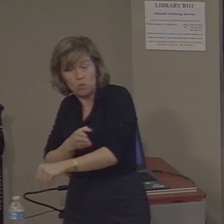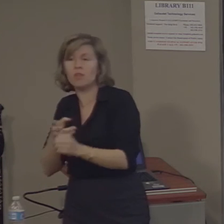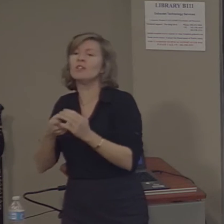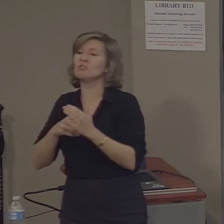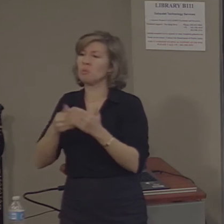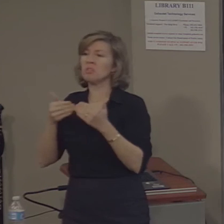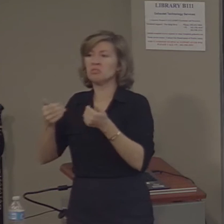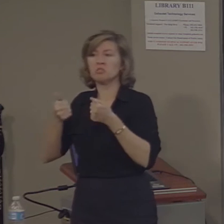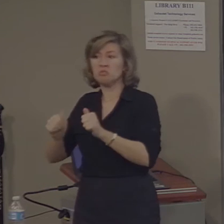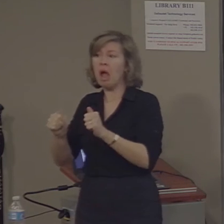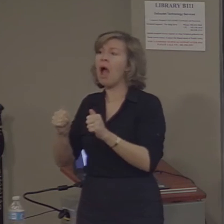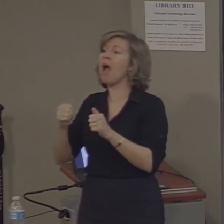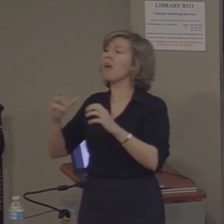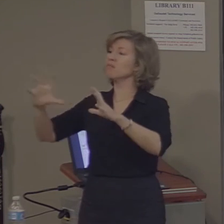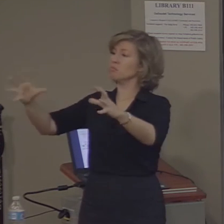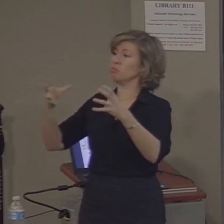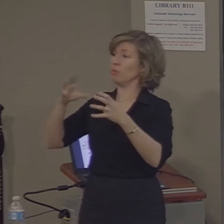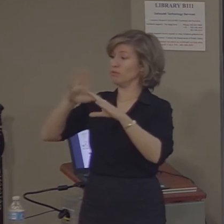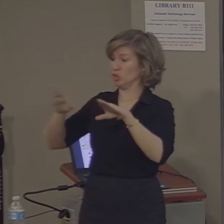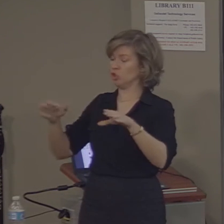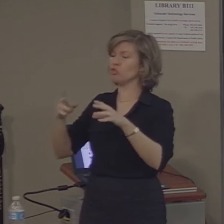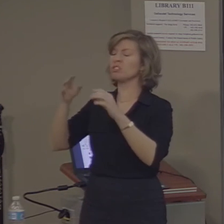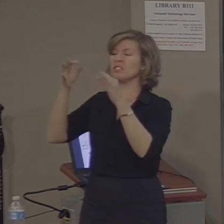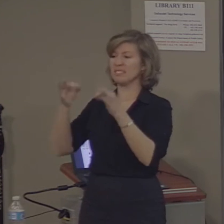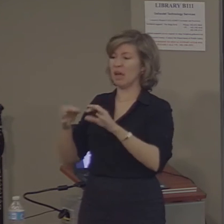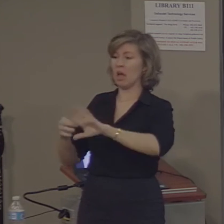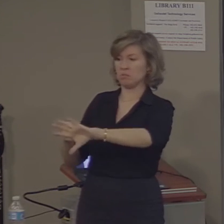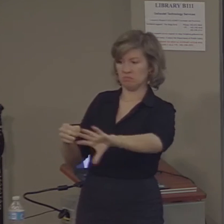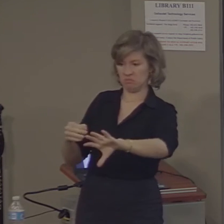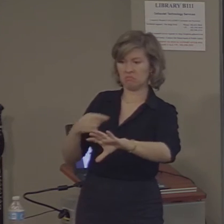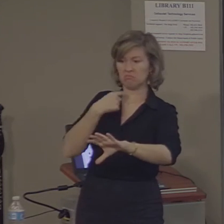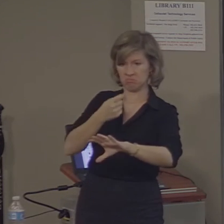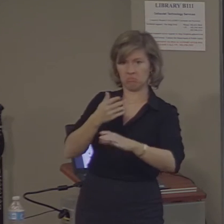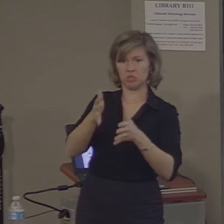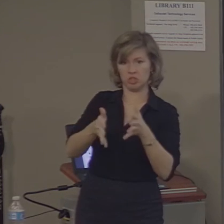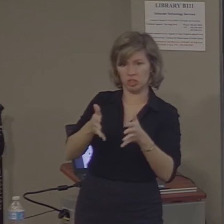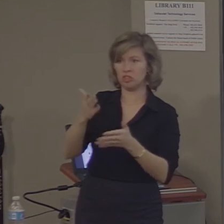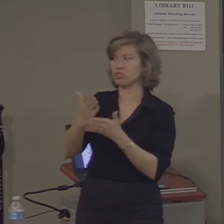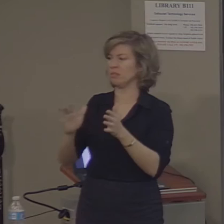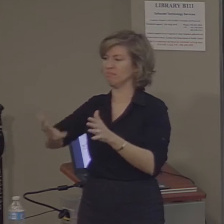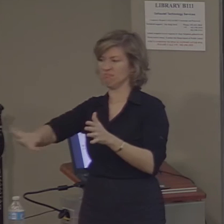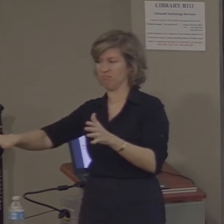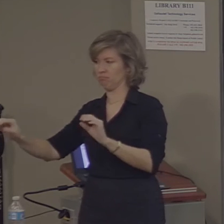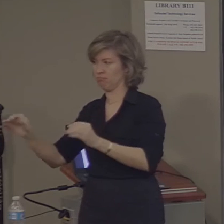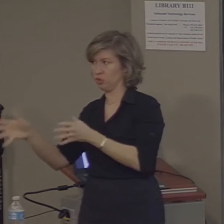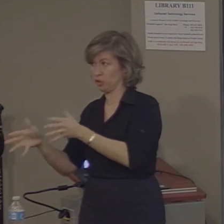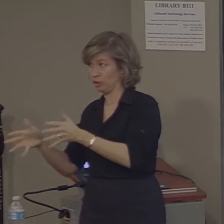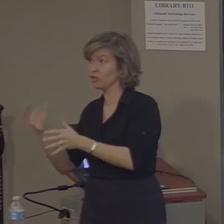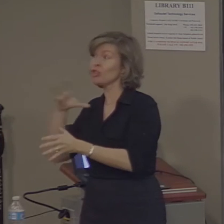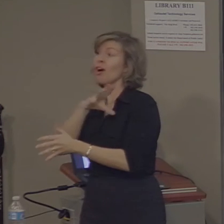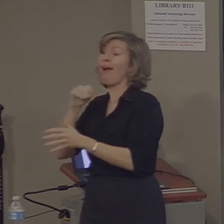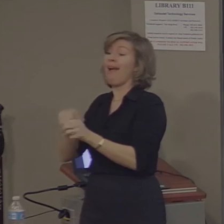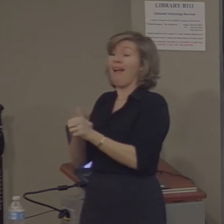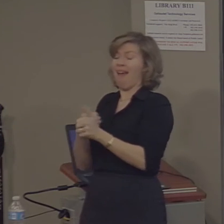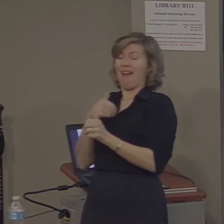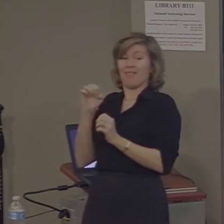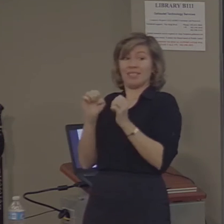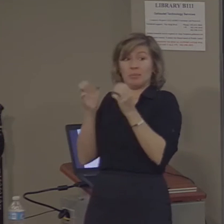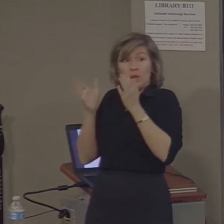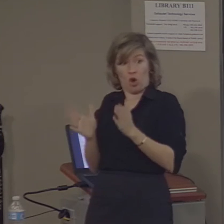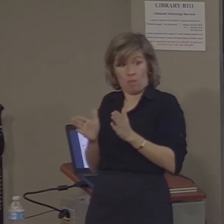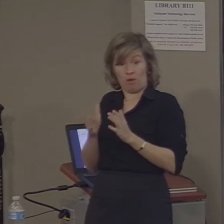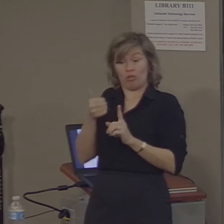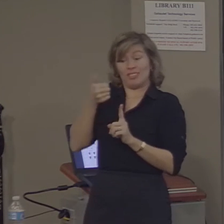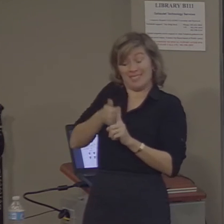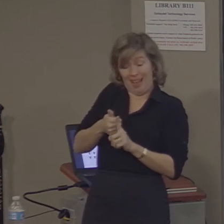or not gesture, to only point. And they also had experimenters who either showed the gesture or did not show